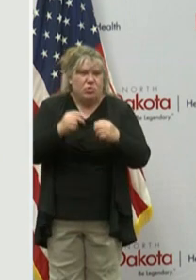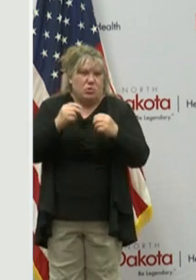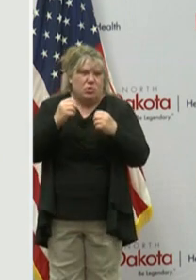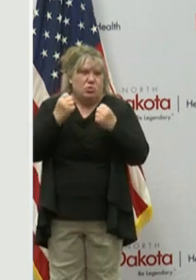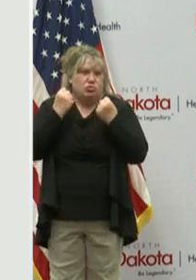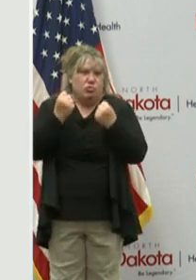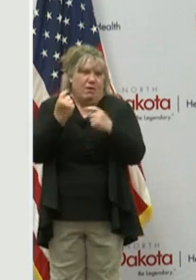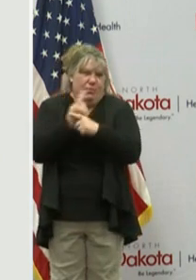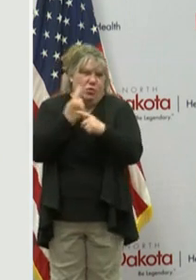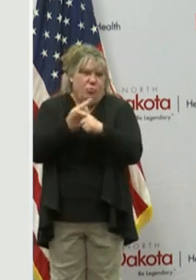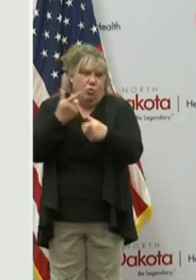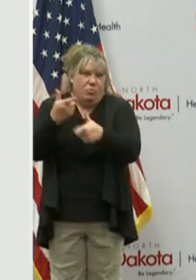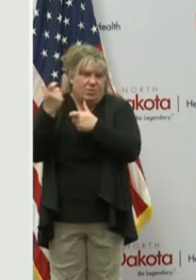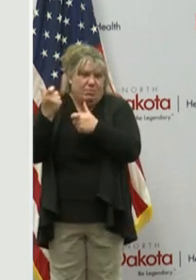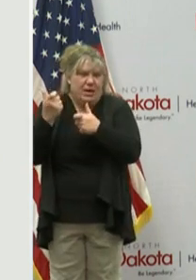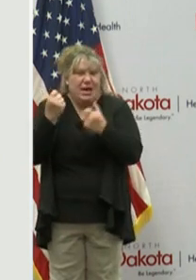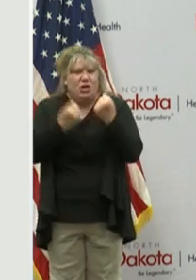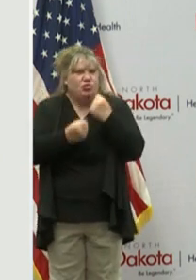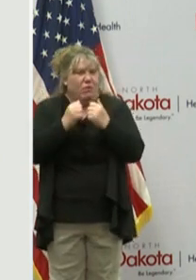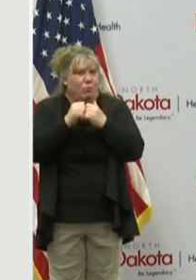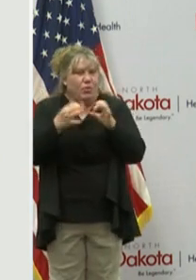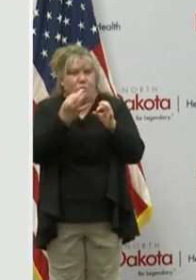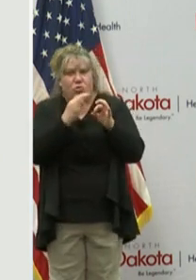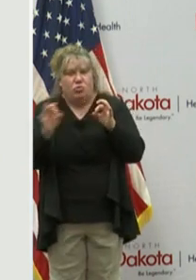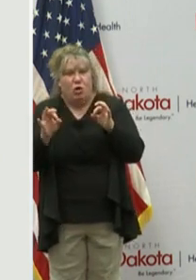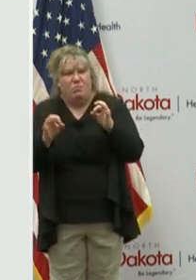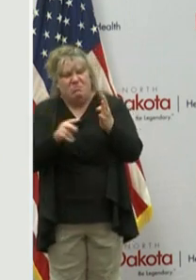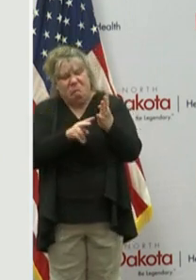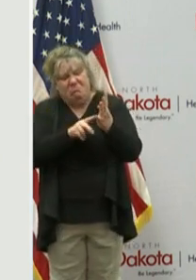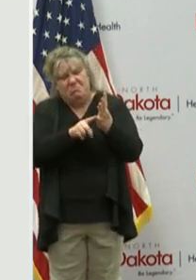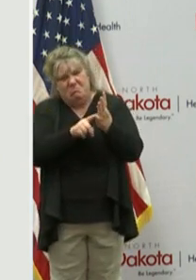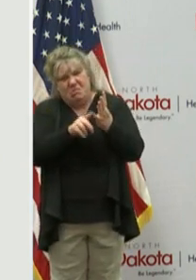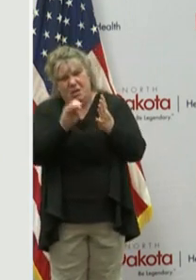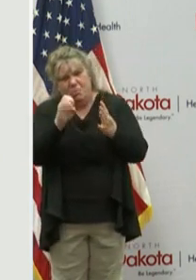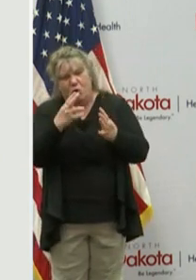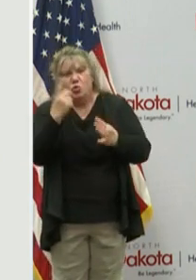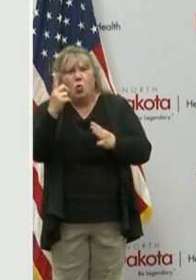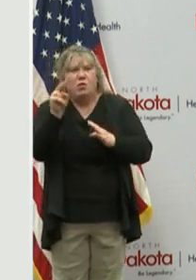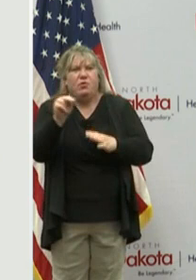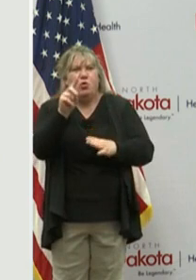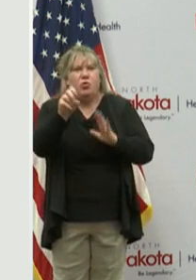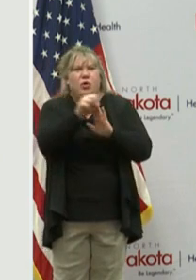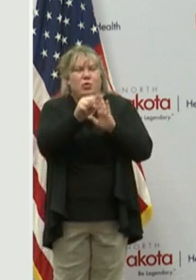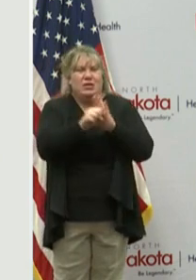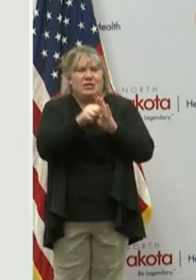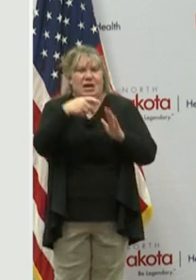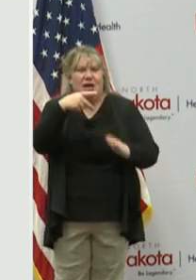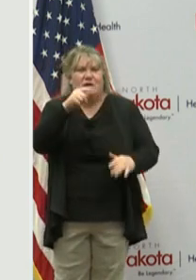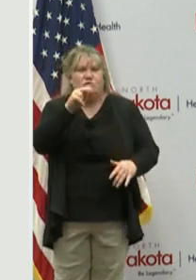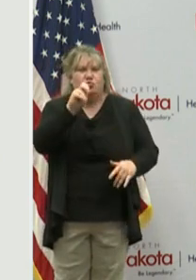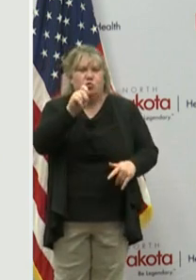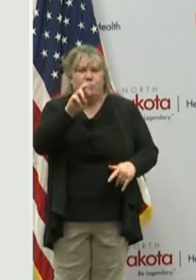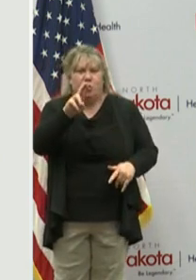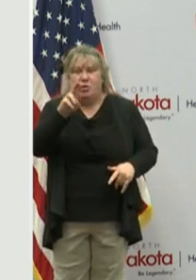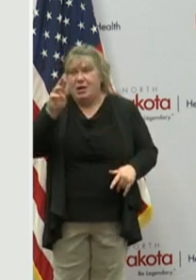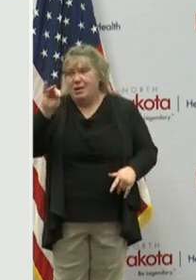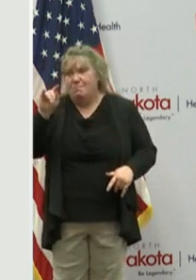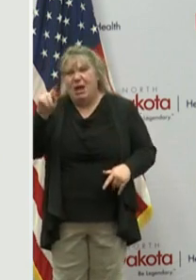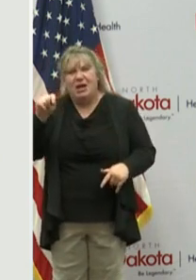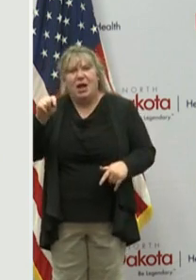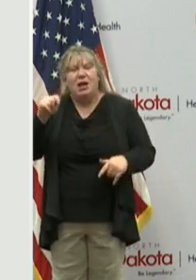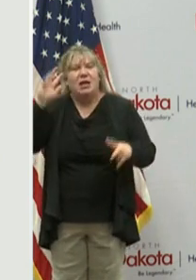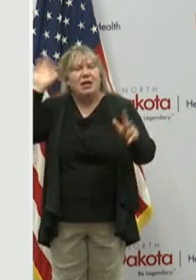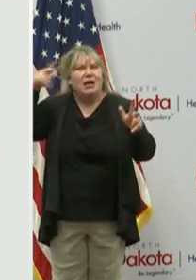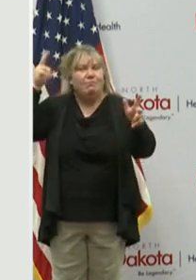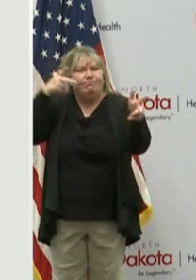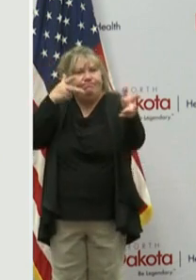in a way where you're not distracted. In late March, one of our North Dakota State Troopers, North Dakota Finest, in the Minot area initiated a traffic